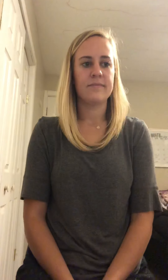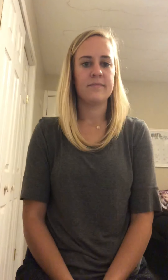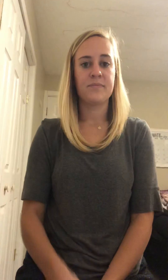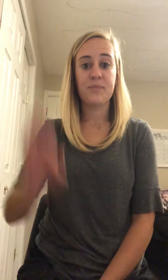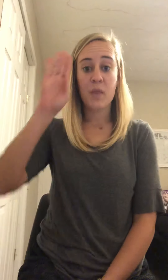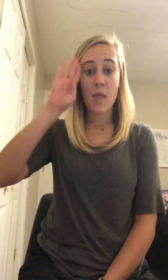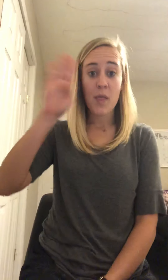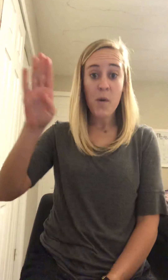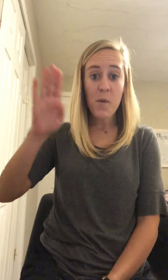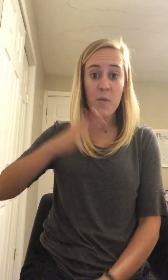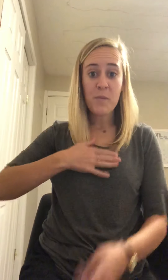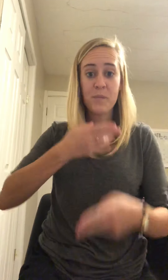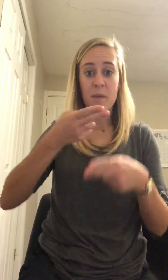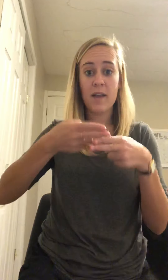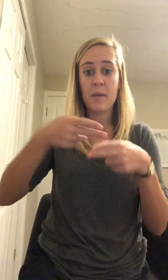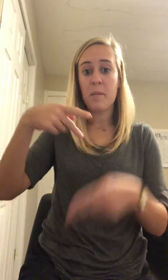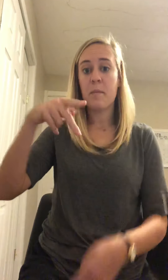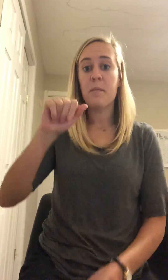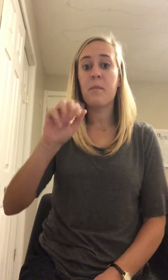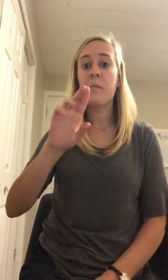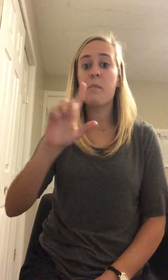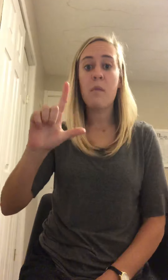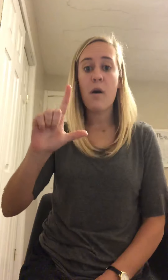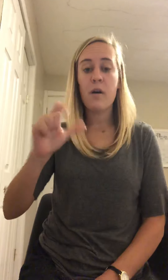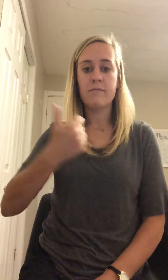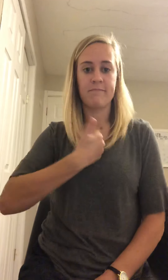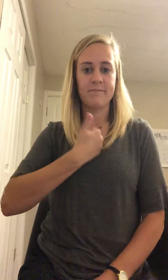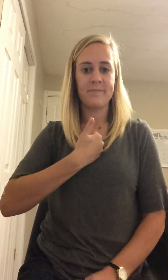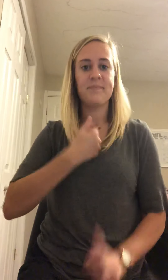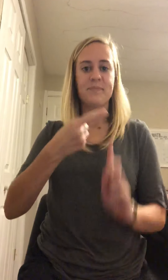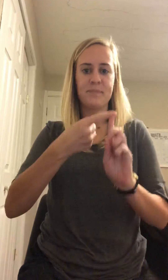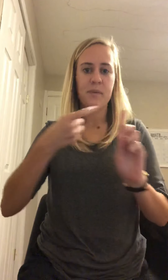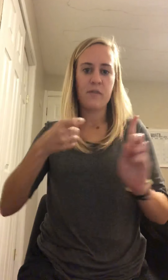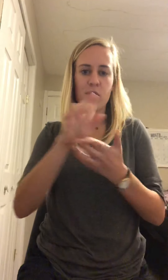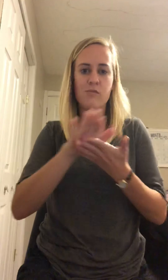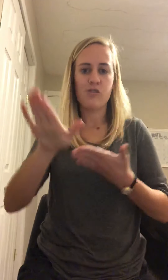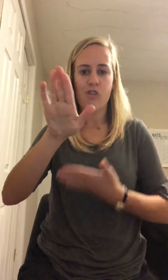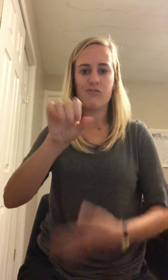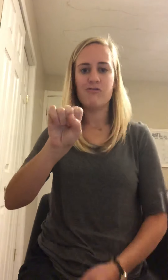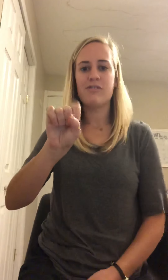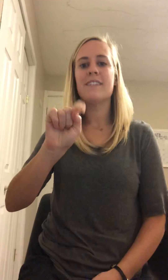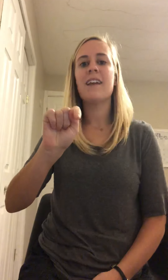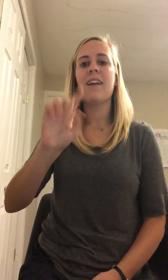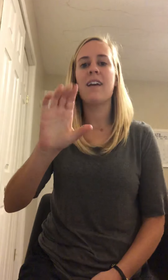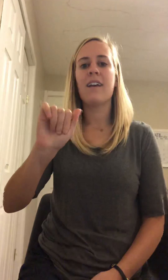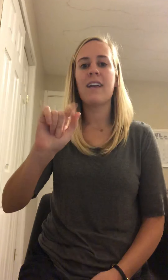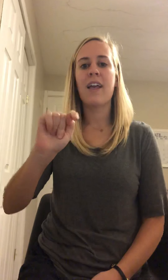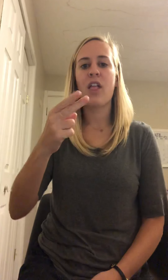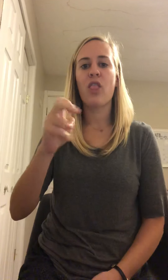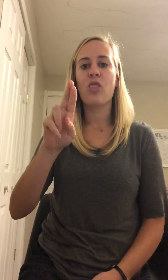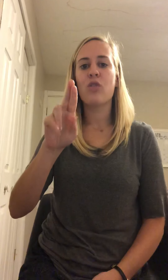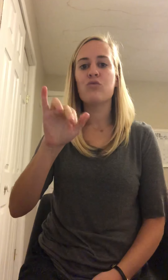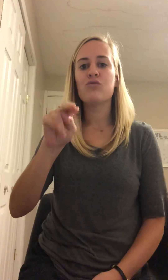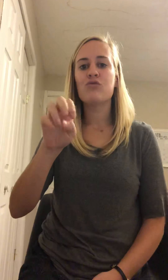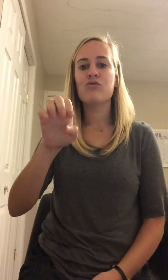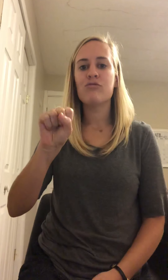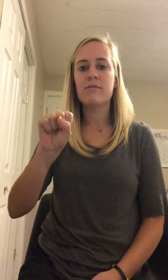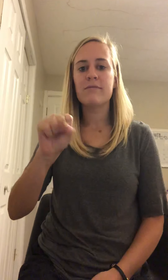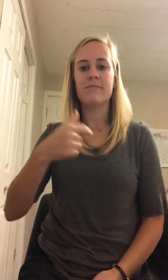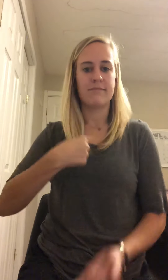Hello, my name is Bob Butenhoff. I'm from the College of St. Catherine's. Today I'm going to talk to you about selected topics concerning the digestive system.